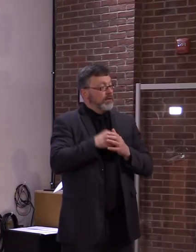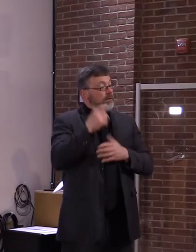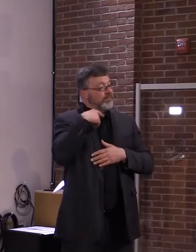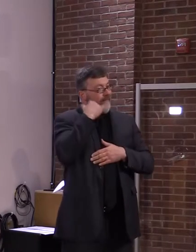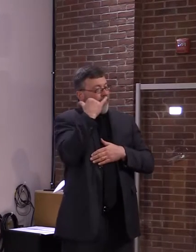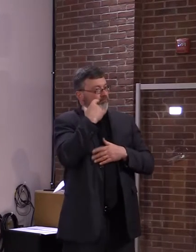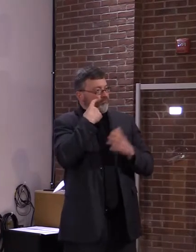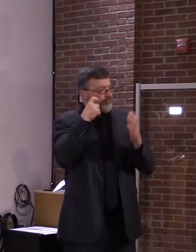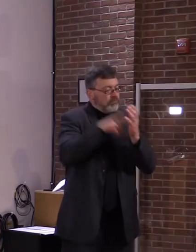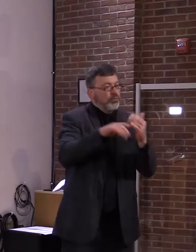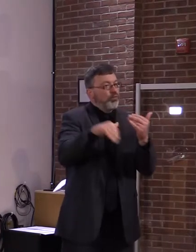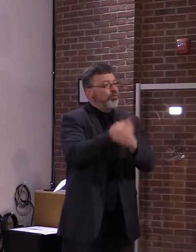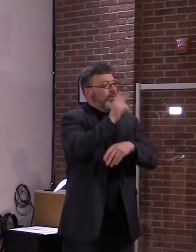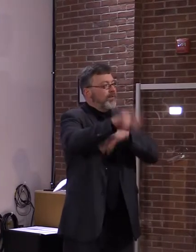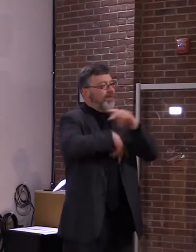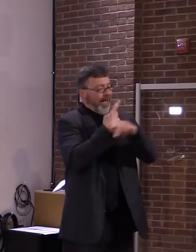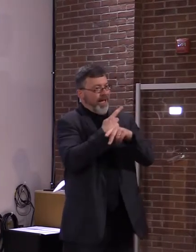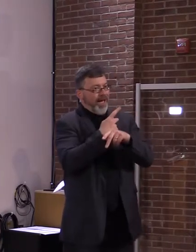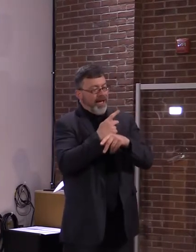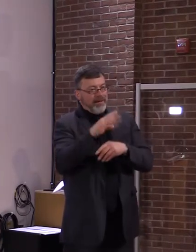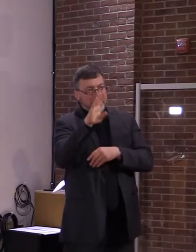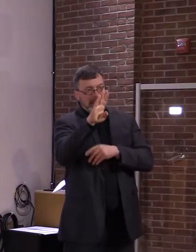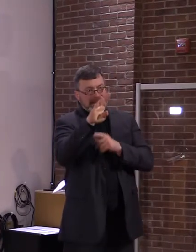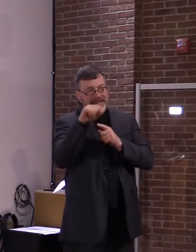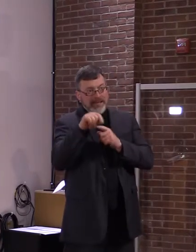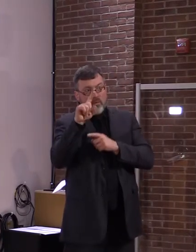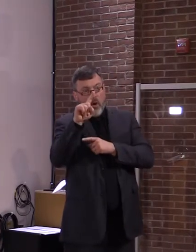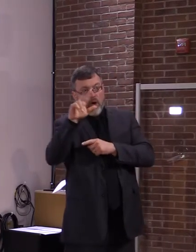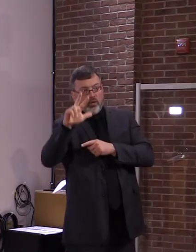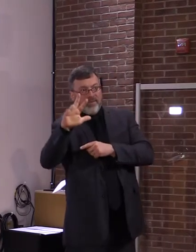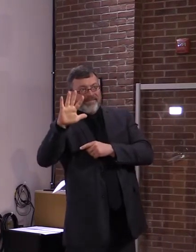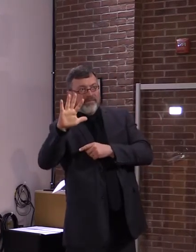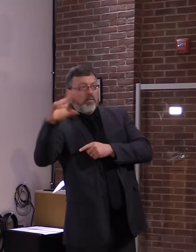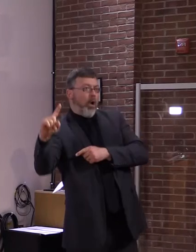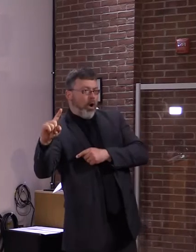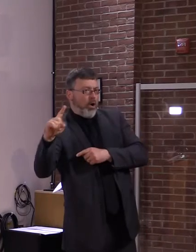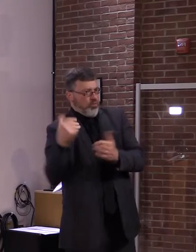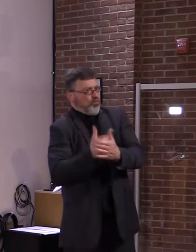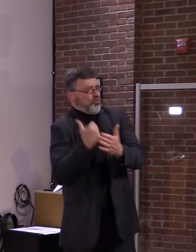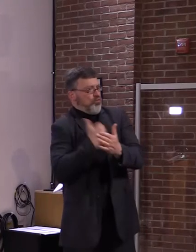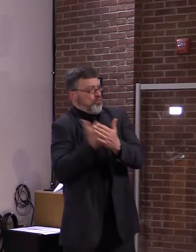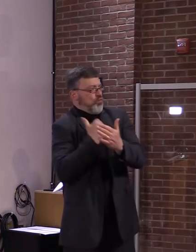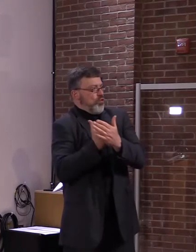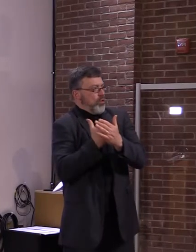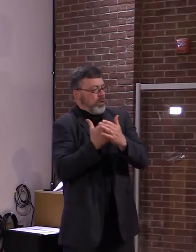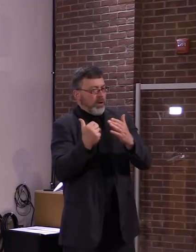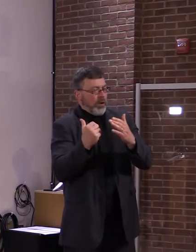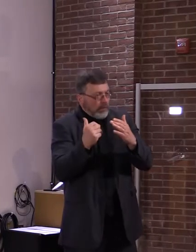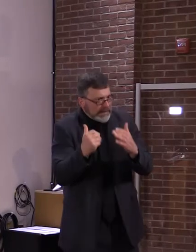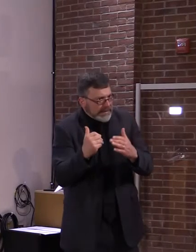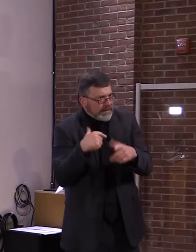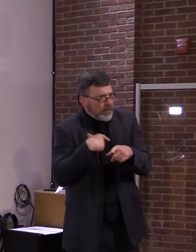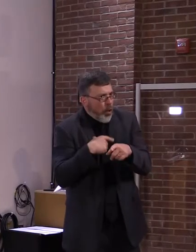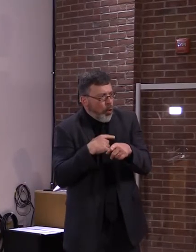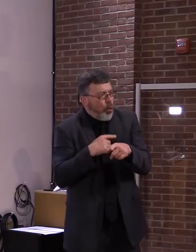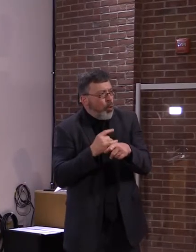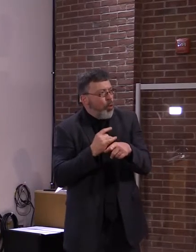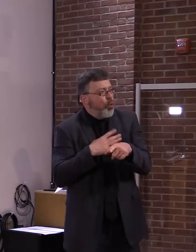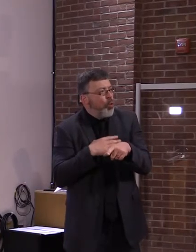identified in South Africa. This is a variant that does still respond to the vaccines, but in variable